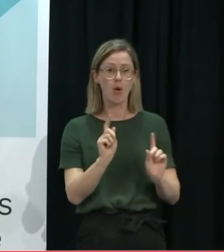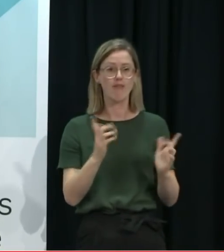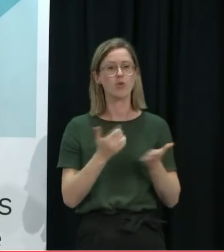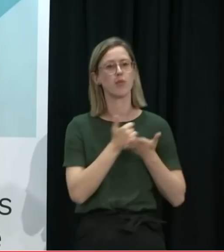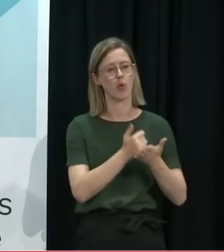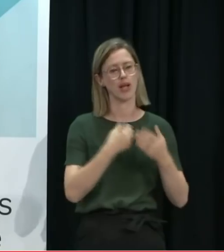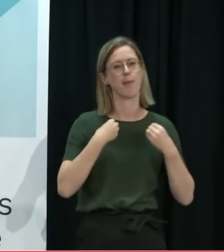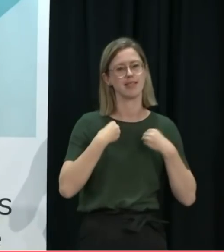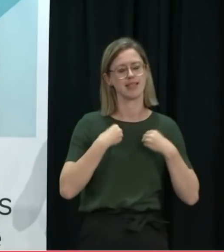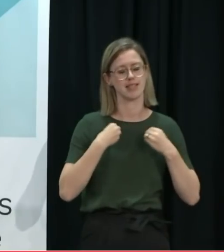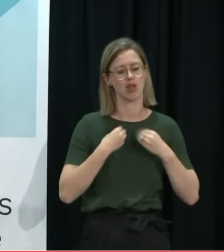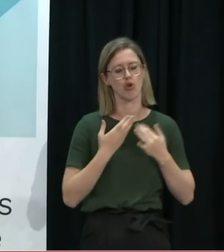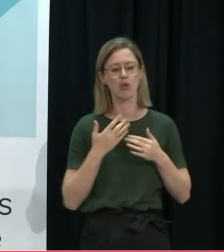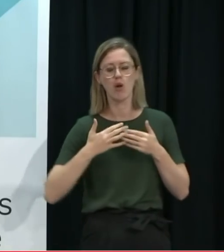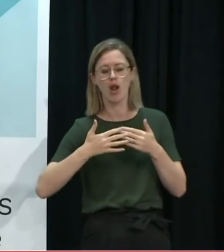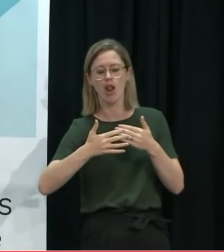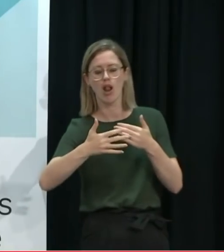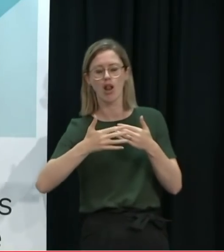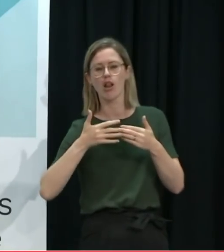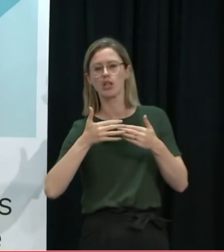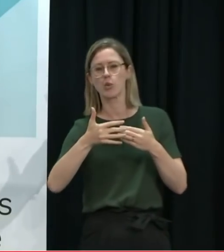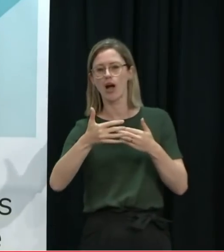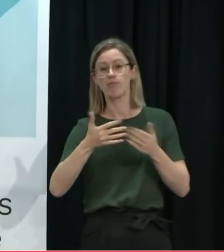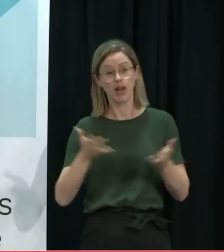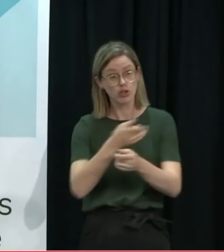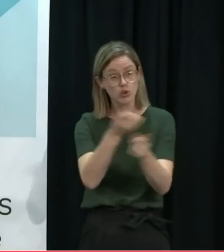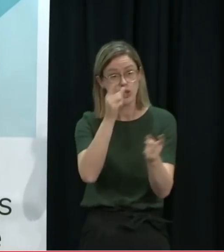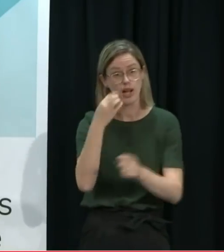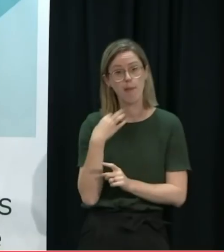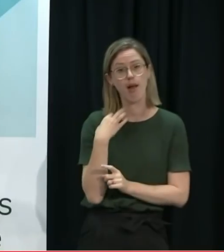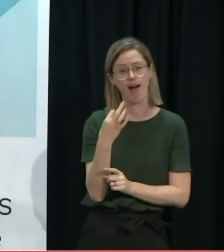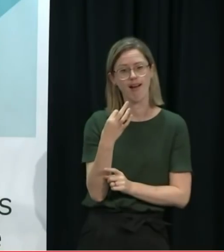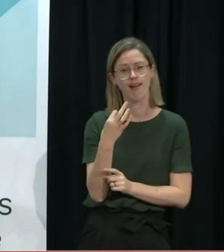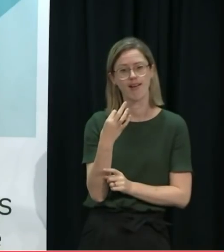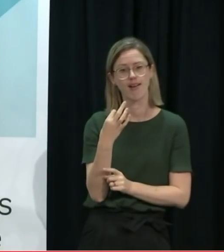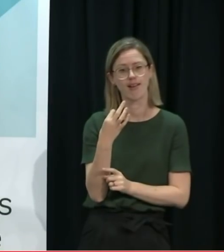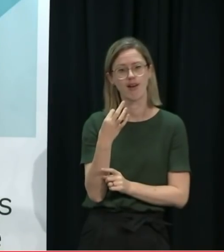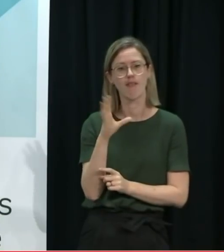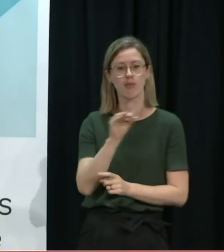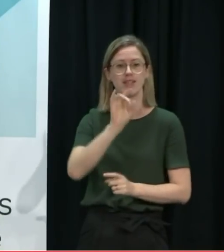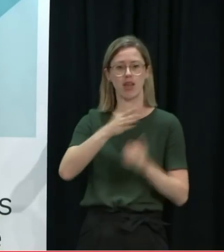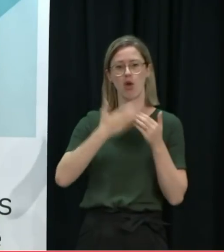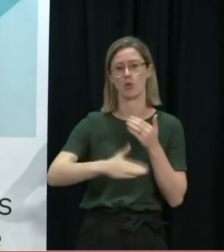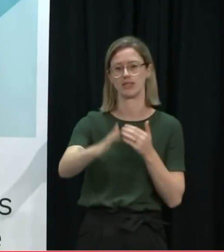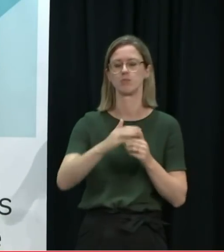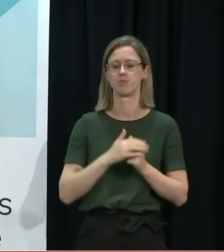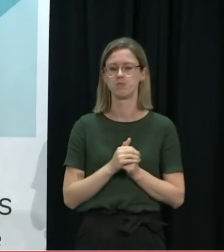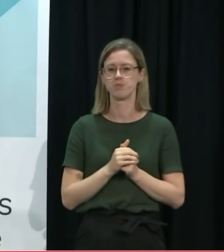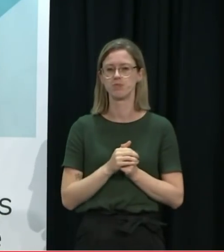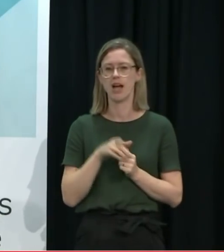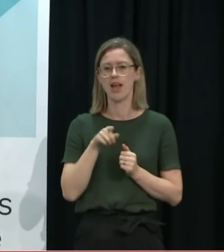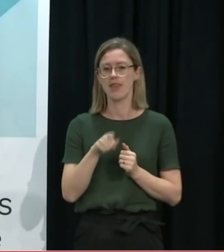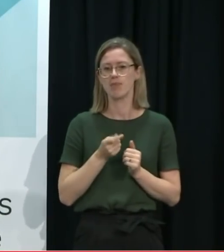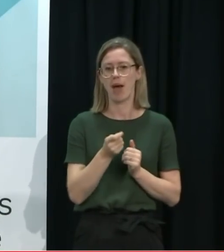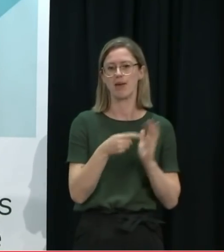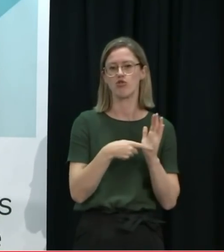those businesses through the next few weeks, and we encourage you to apply via Inland Revenue from the 10th. This transition payment